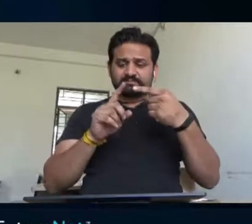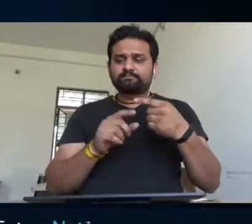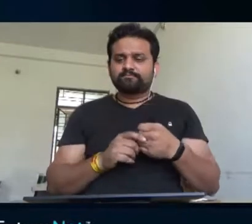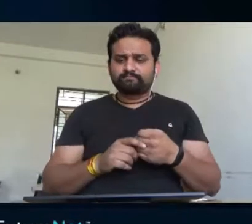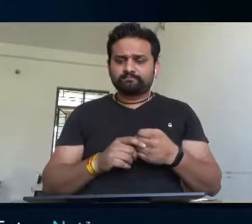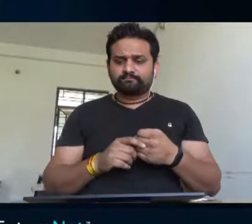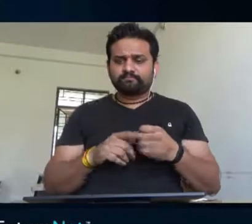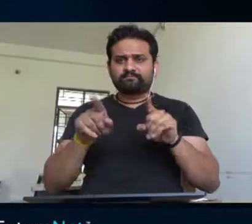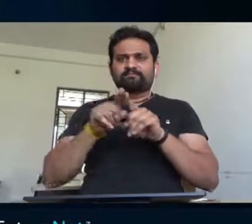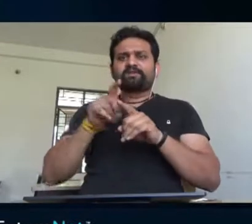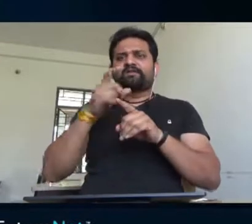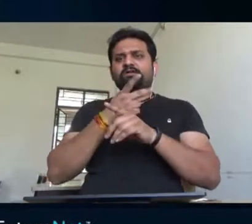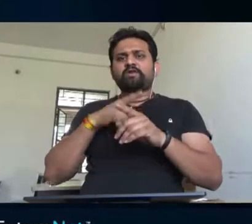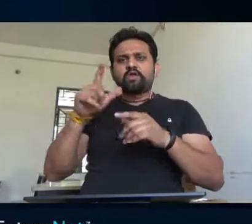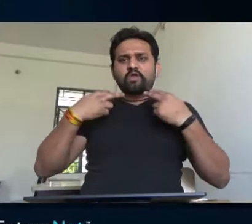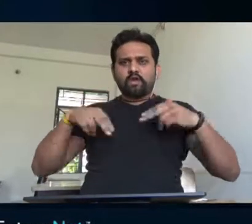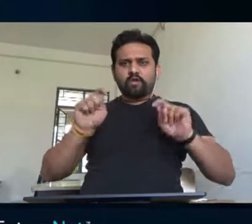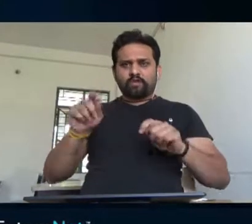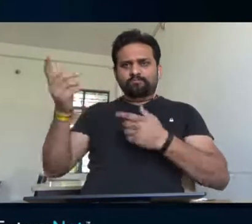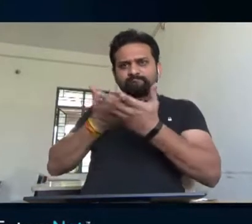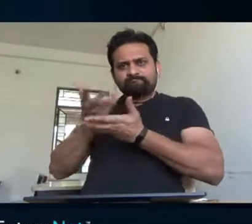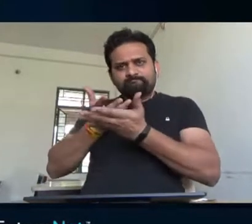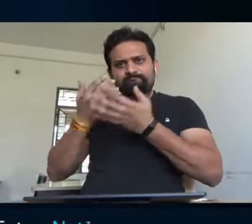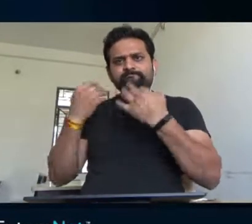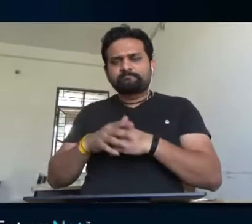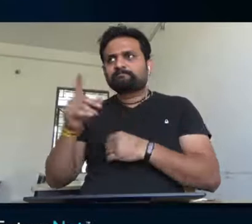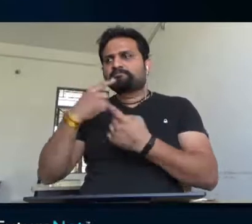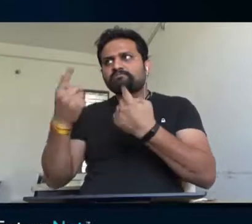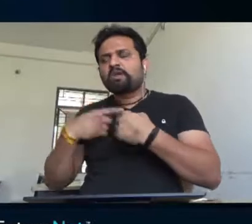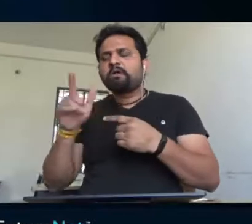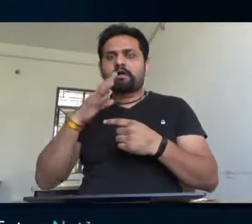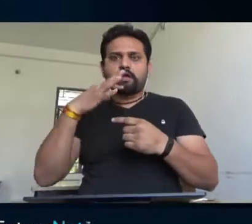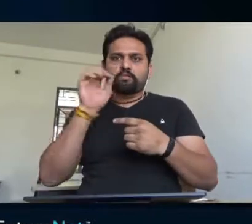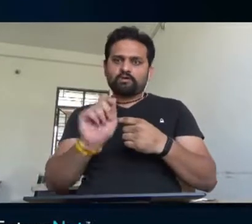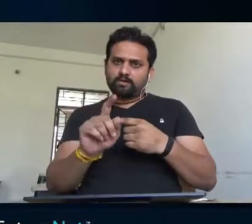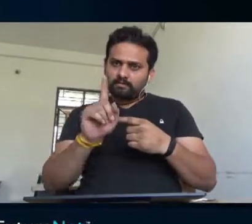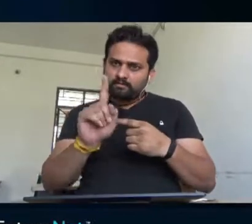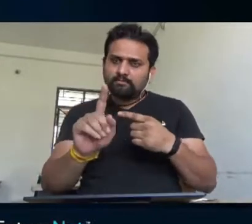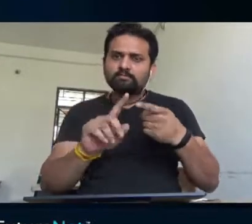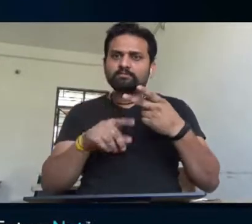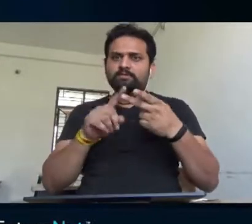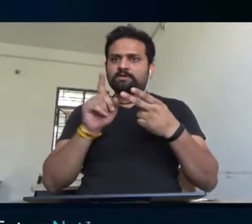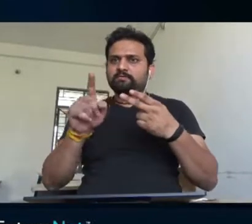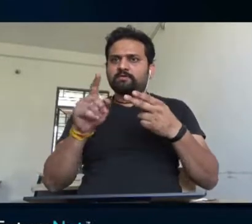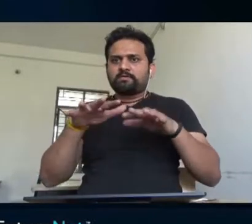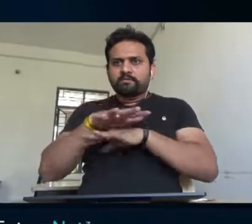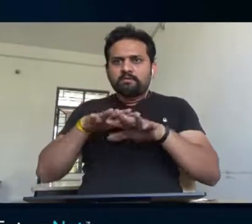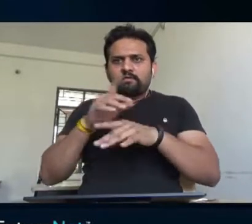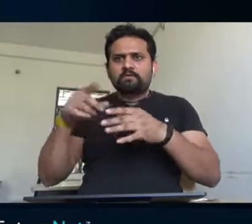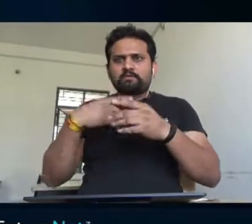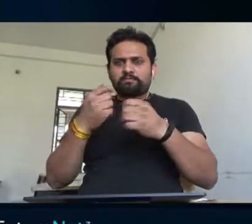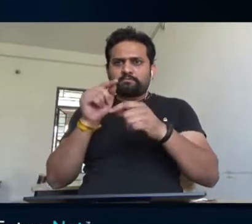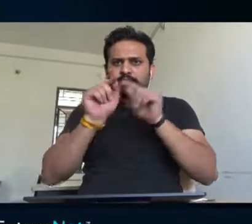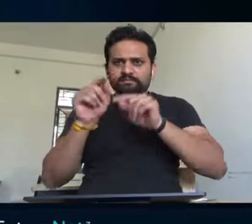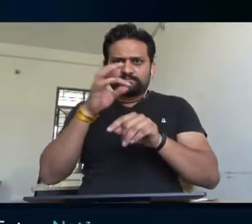in cooperation with our lawyers, they say it's very important that you have not only this uni-level plan, that you can make more %